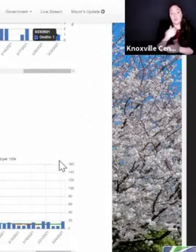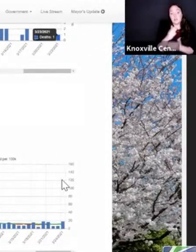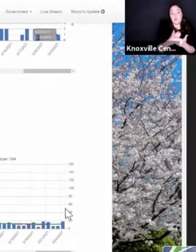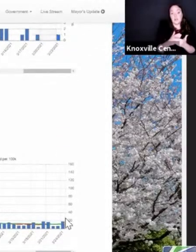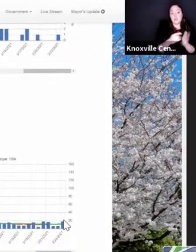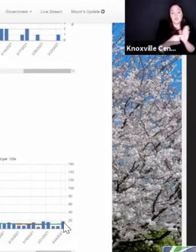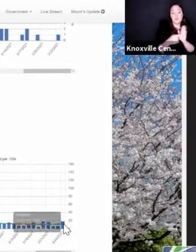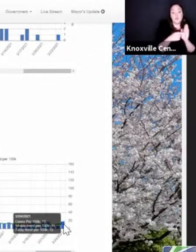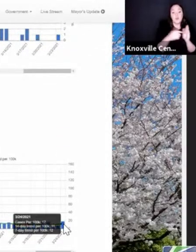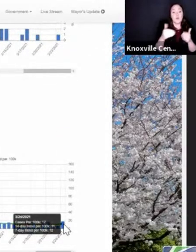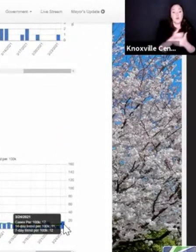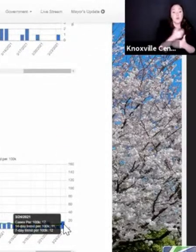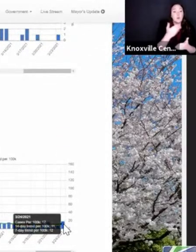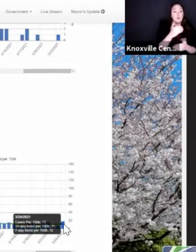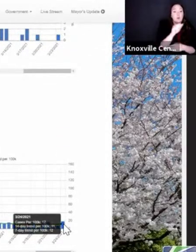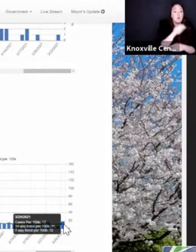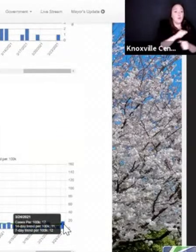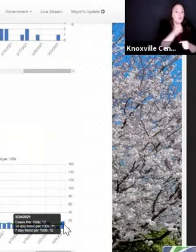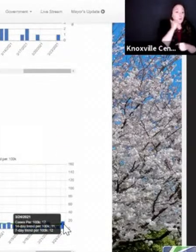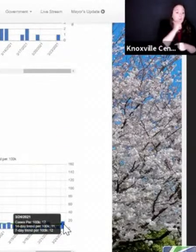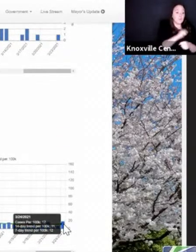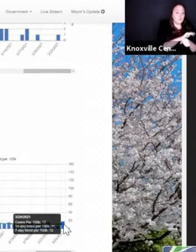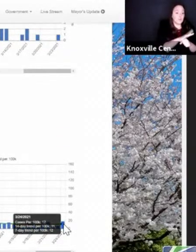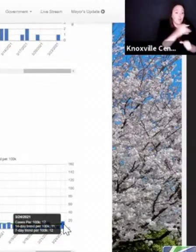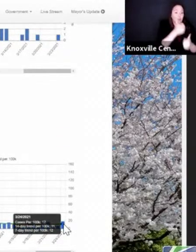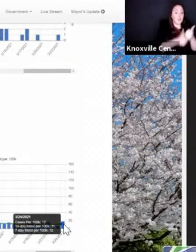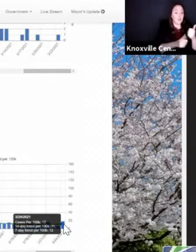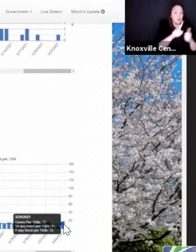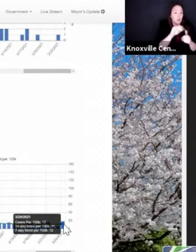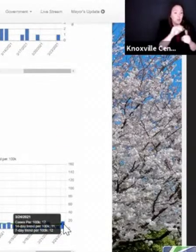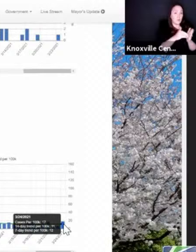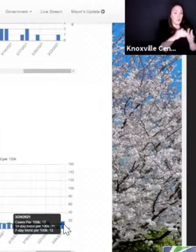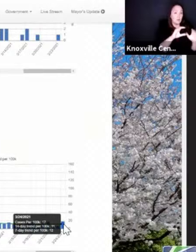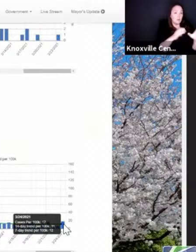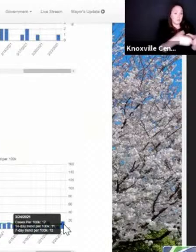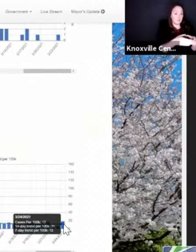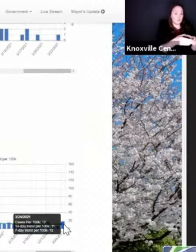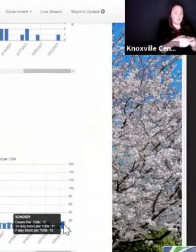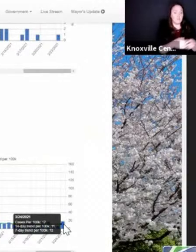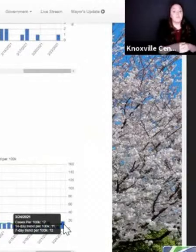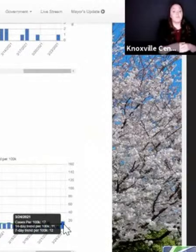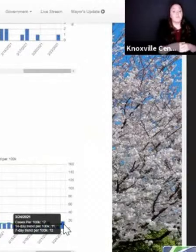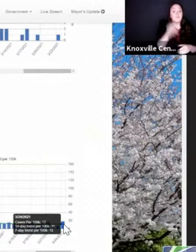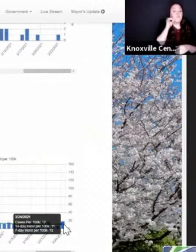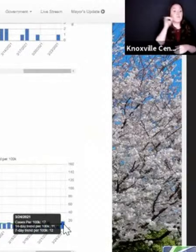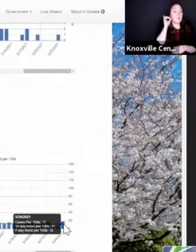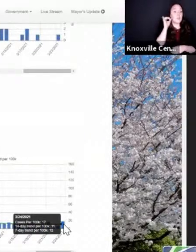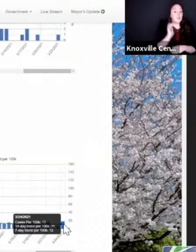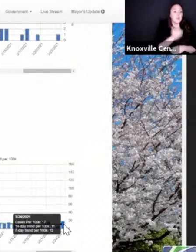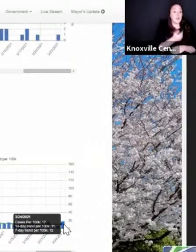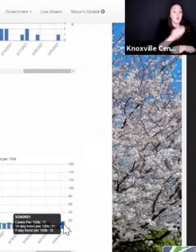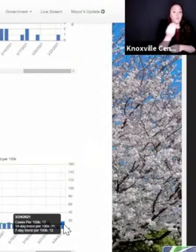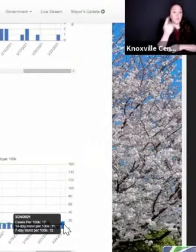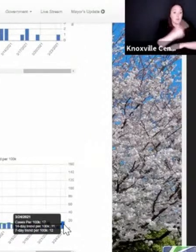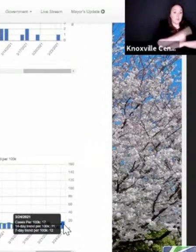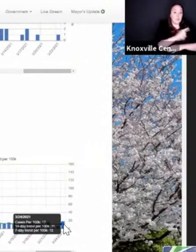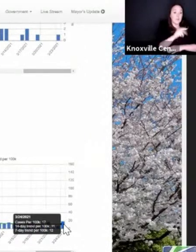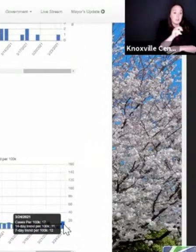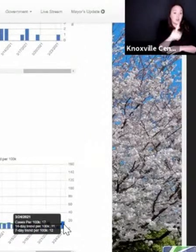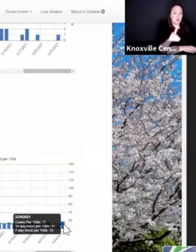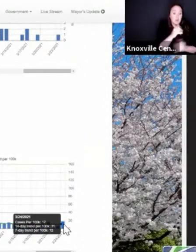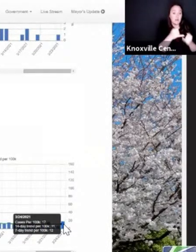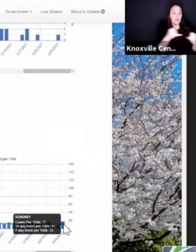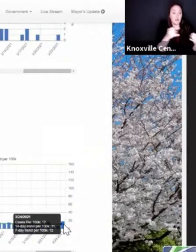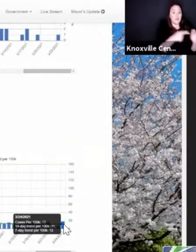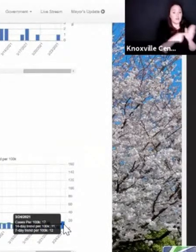new daily COVID cases per 100,000 population. As of yesterday, our 14-day trend line shows